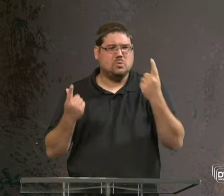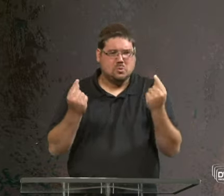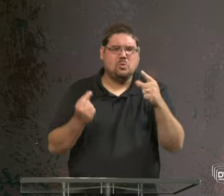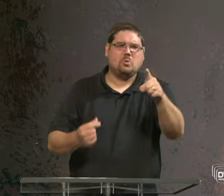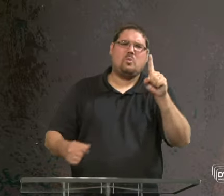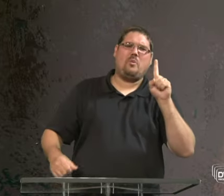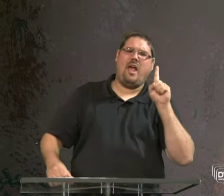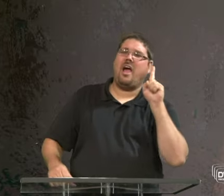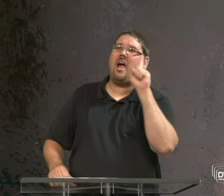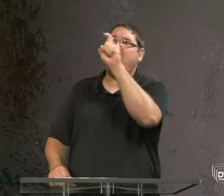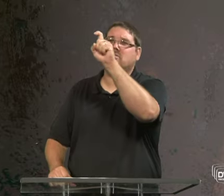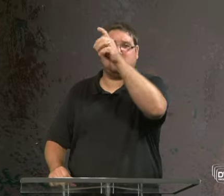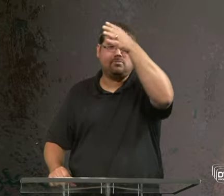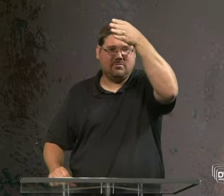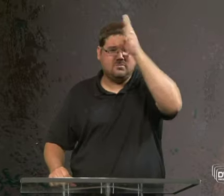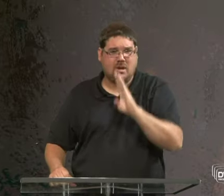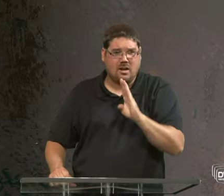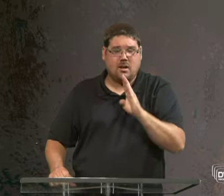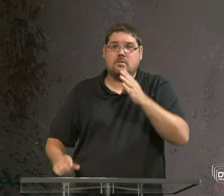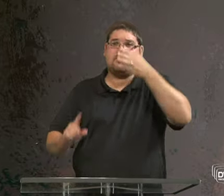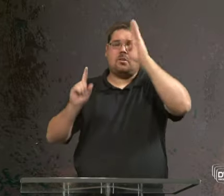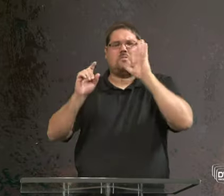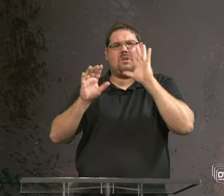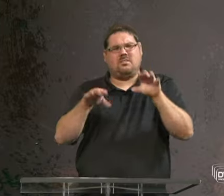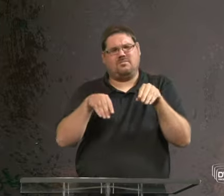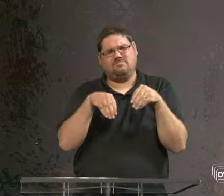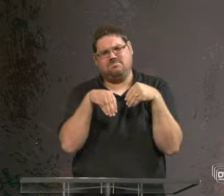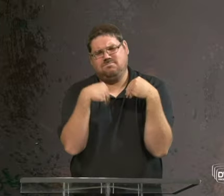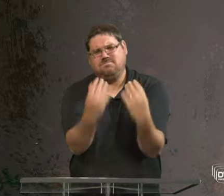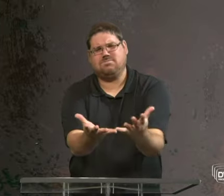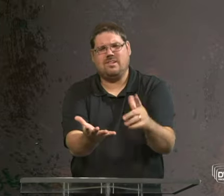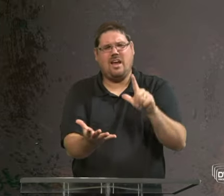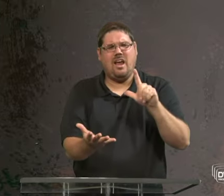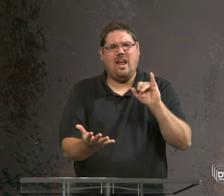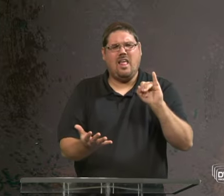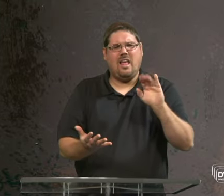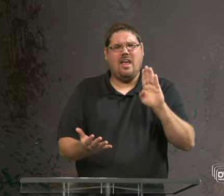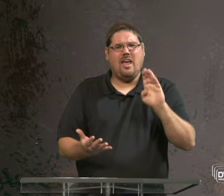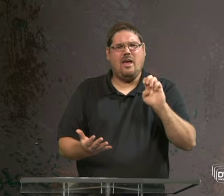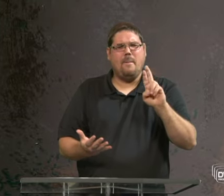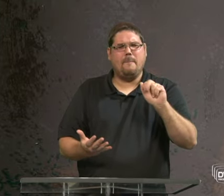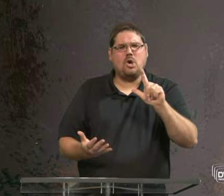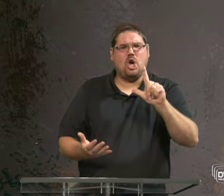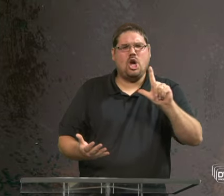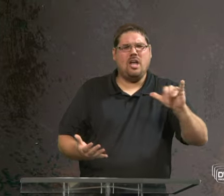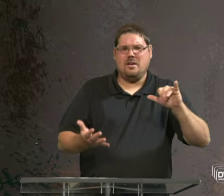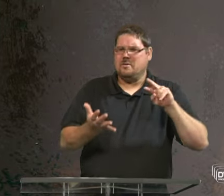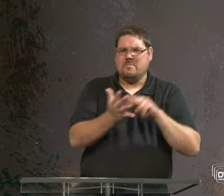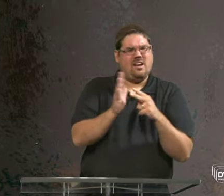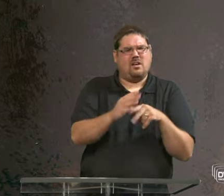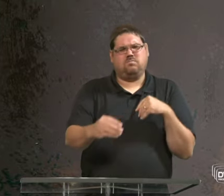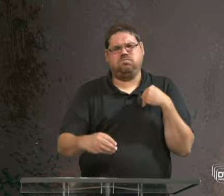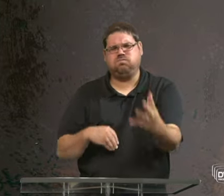if anyone doesn't have enough wisdom, you can ask of God, and he will give it to you